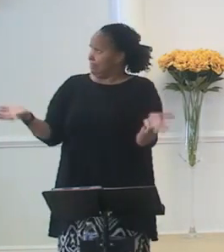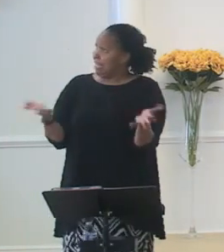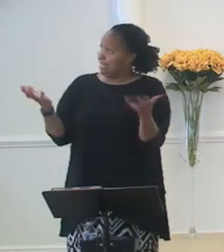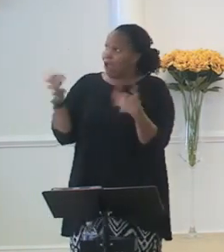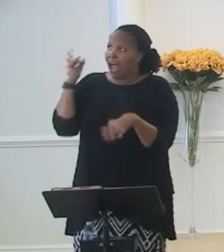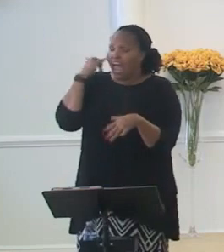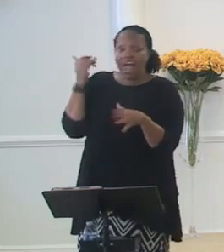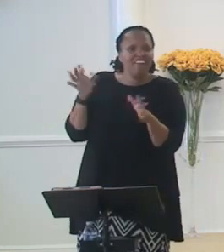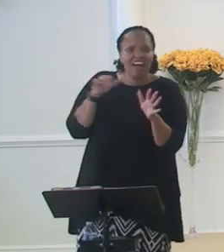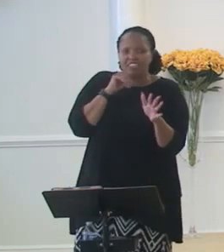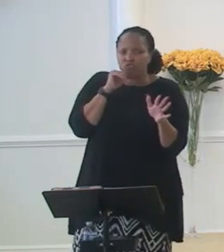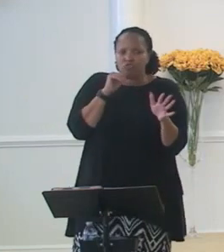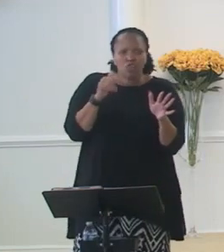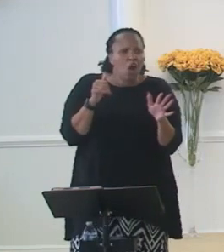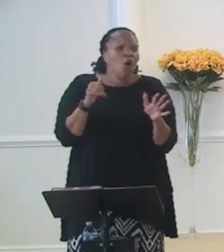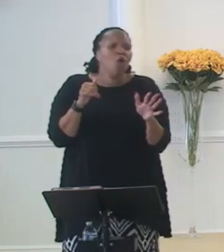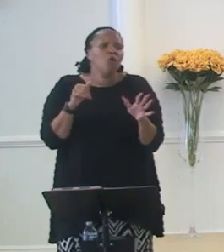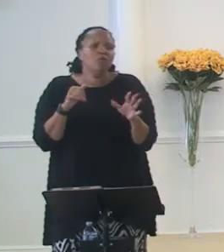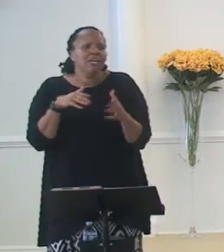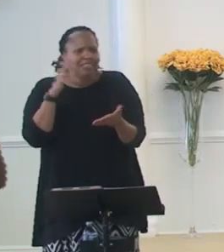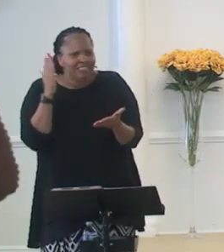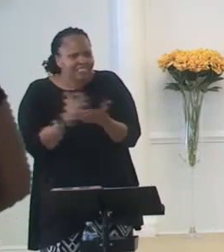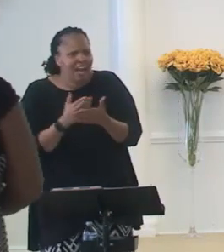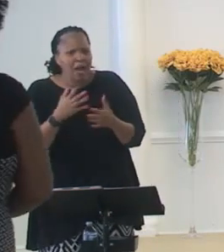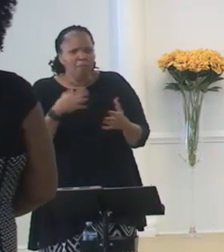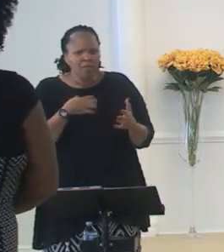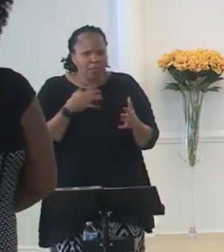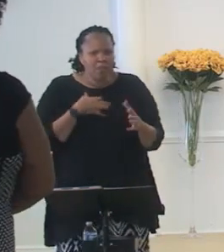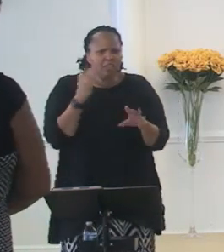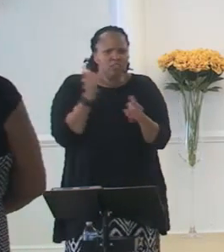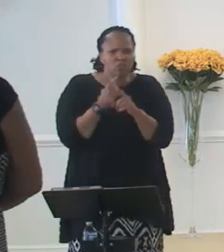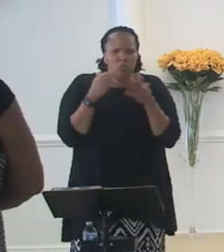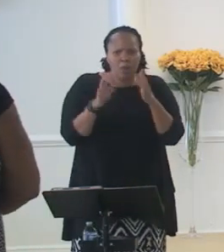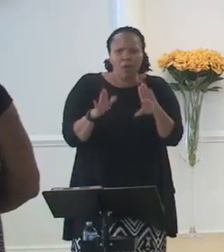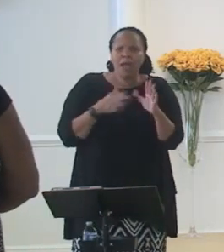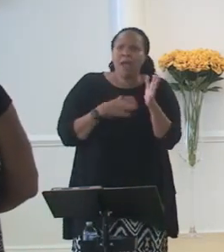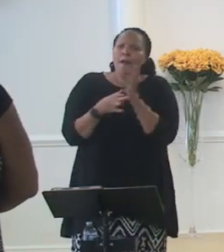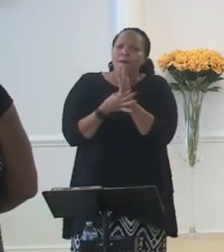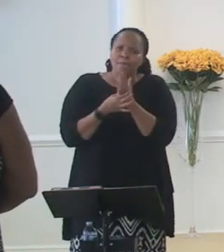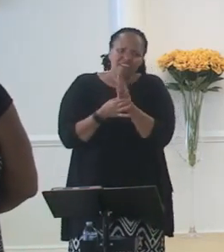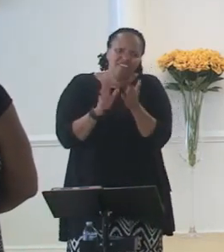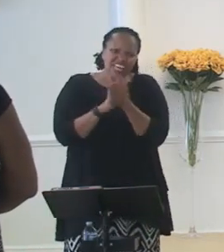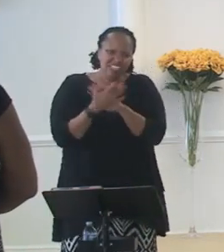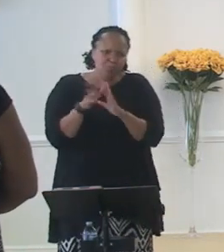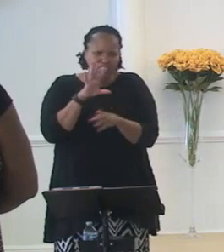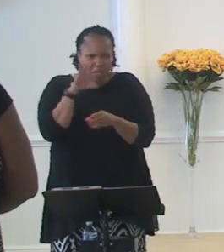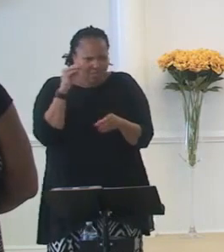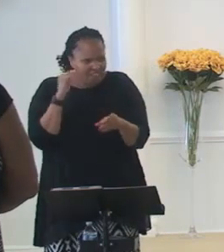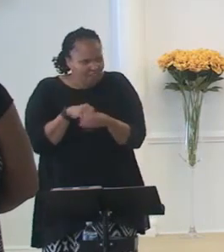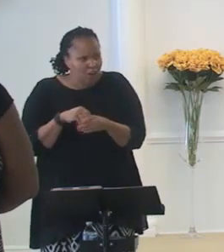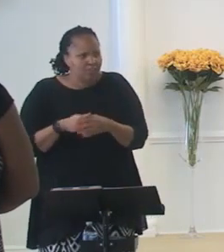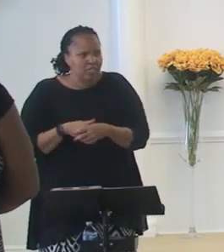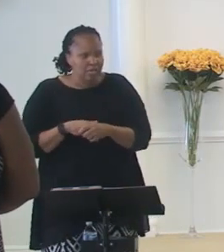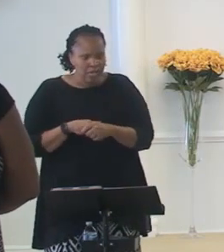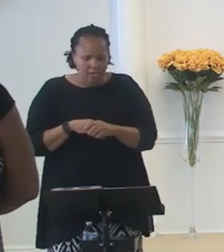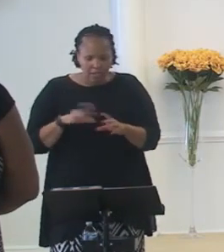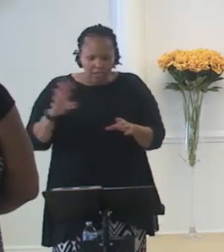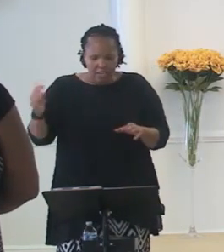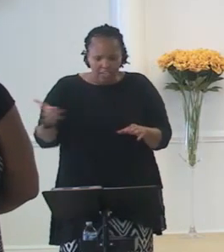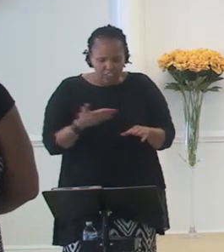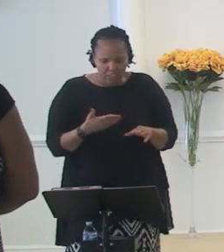don't arrest the development the right way, then my flesh gets involved. And it introduces